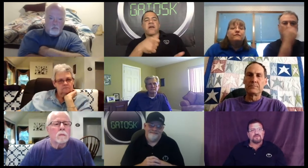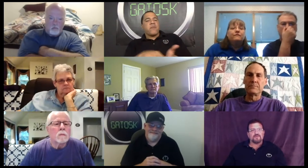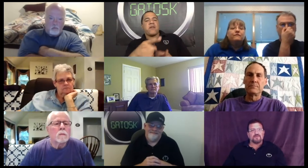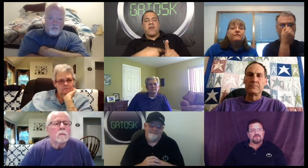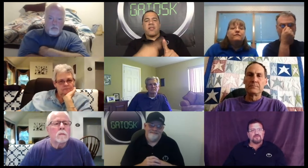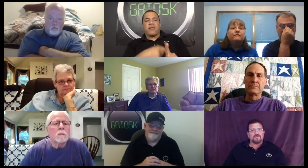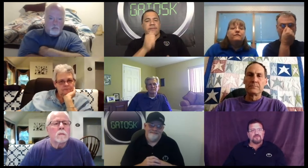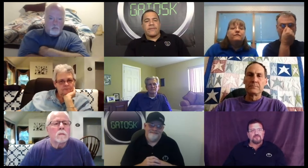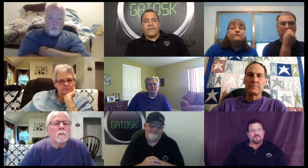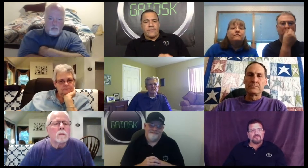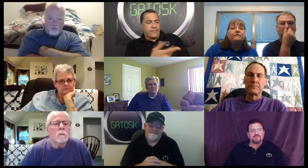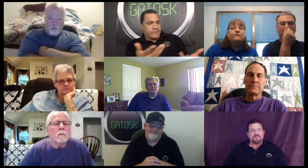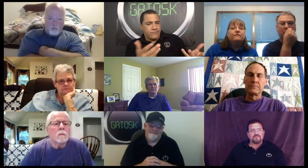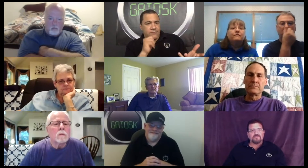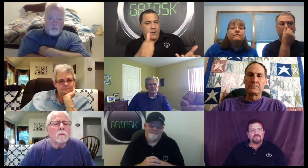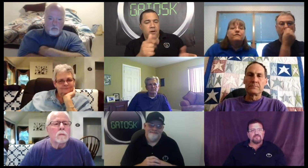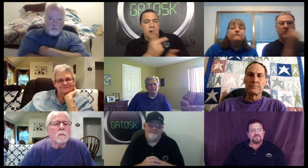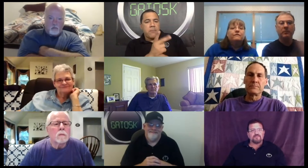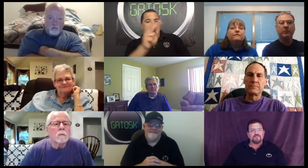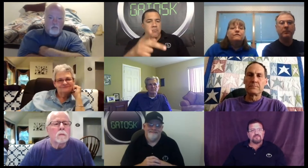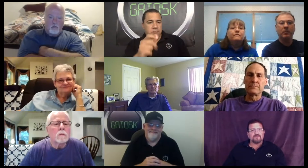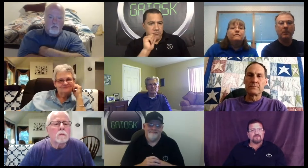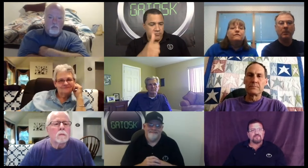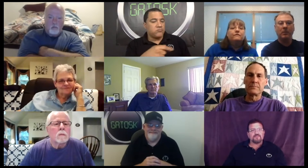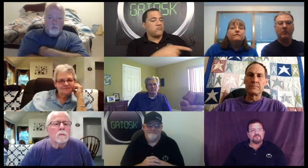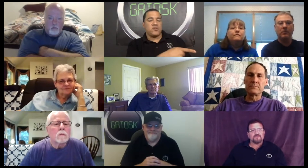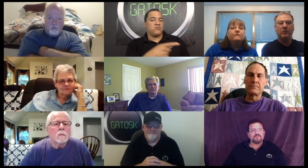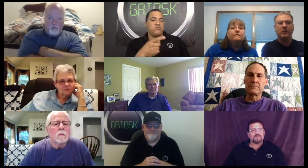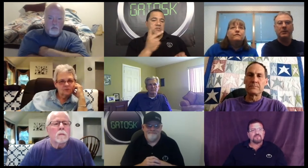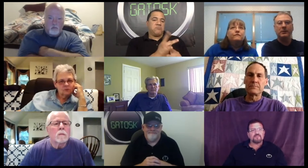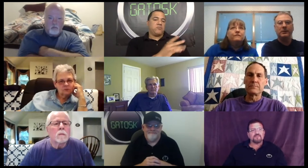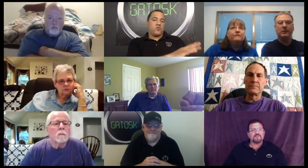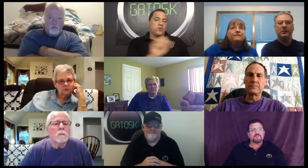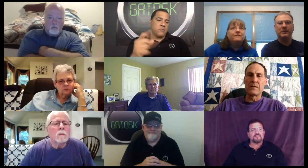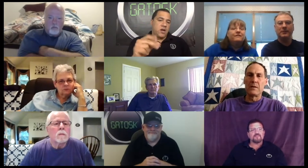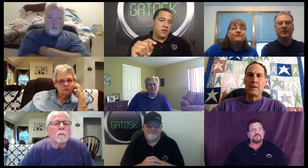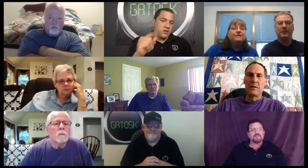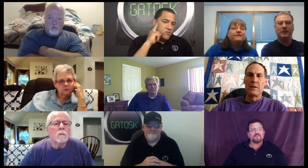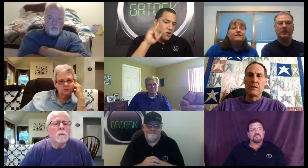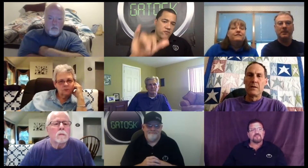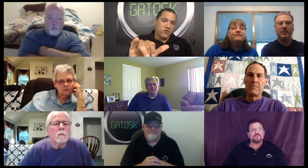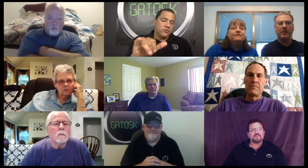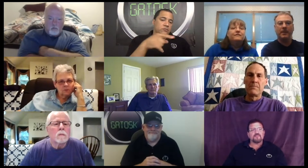actual people, they're not paying a monthly fee, so they they get to keep their spot